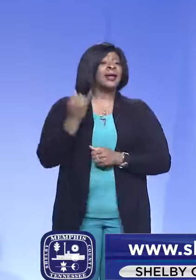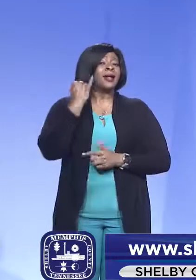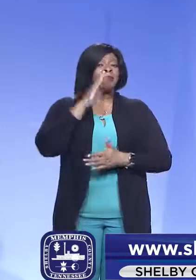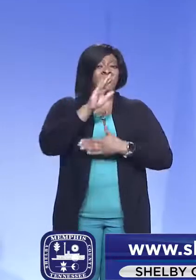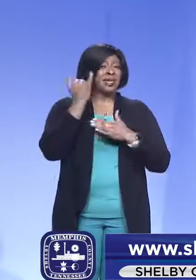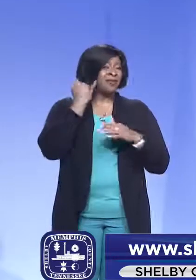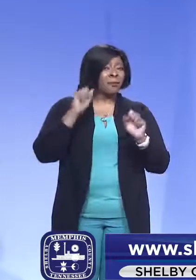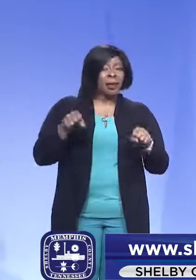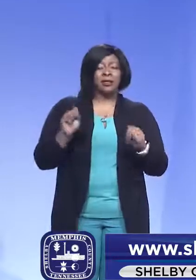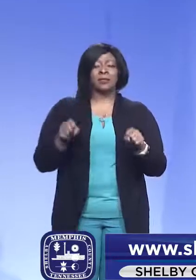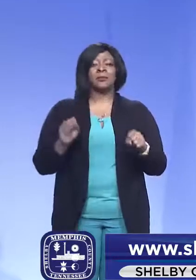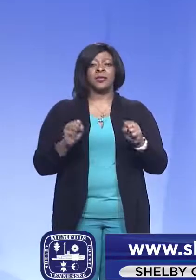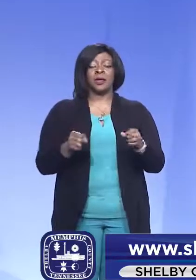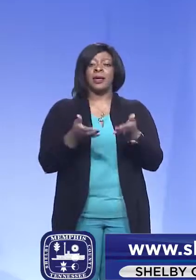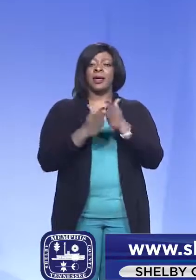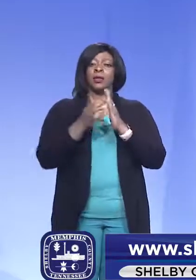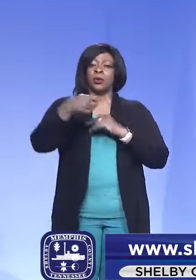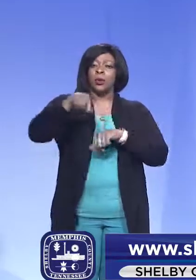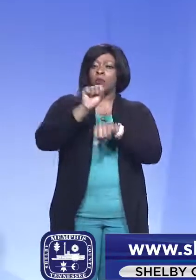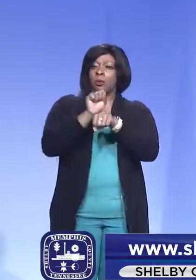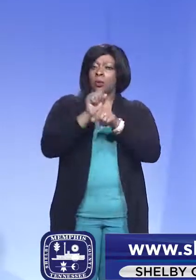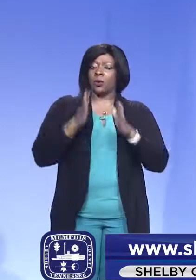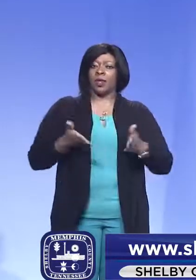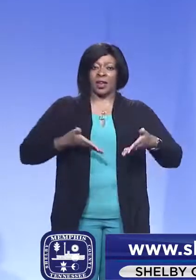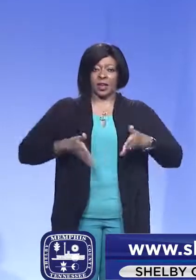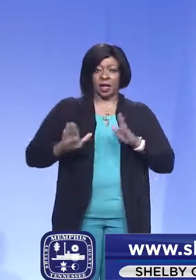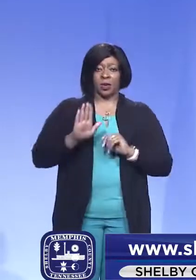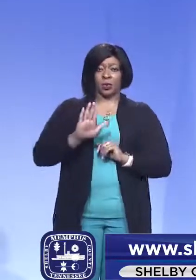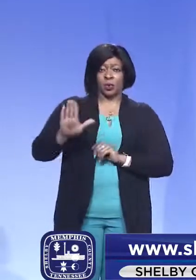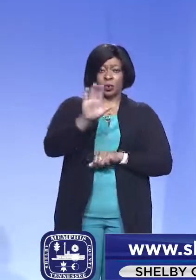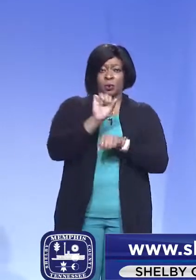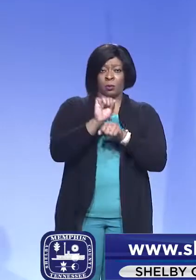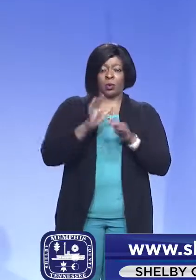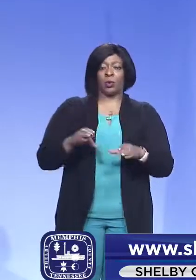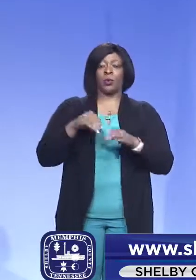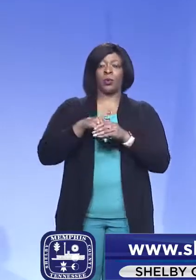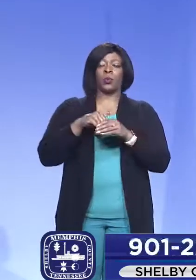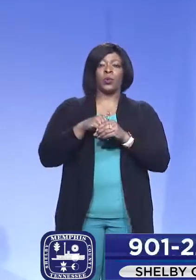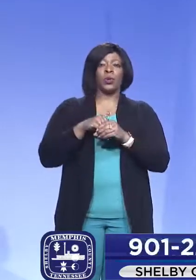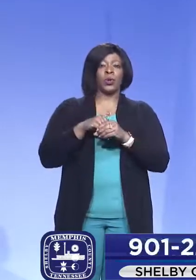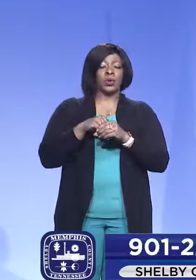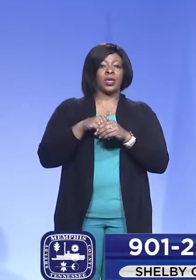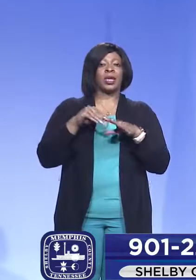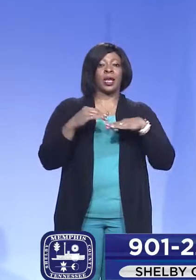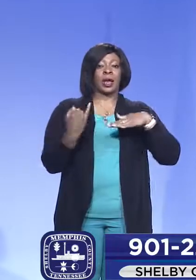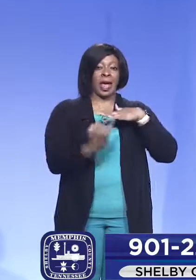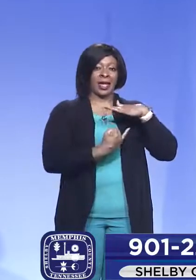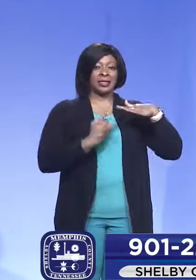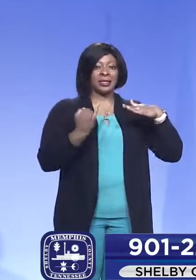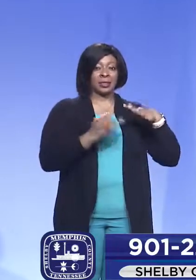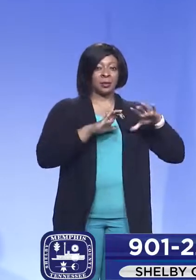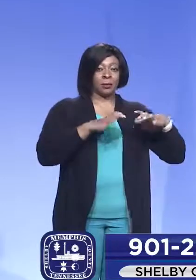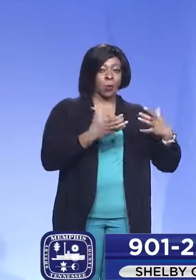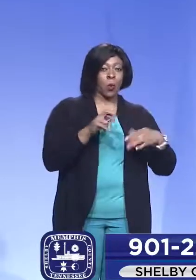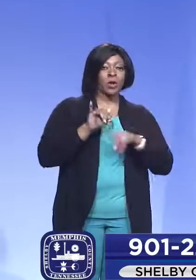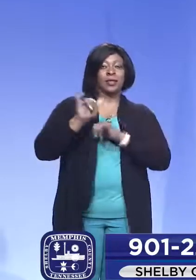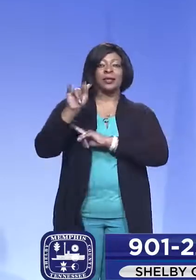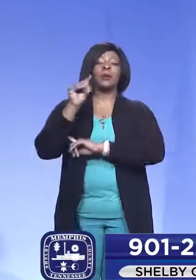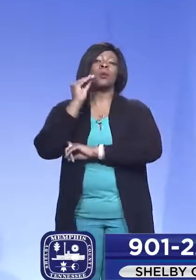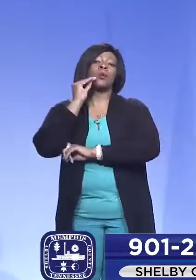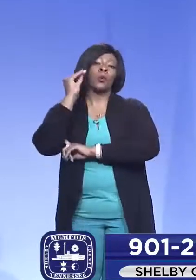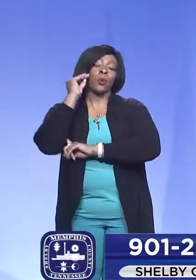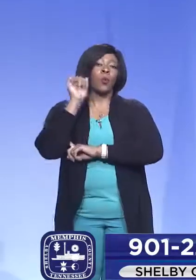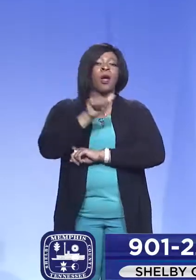all possible, we're asking employers to allow their employees to work in remote areas at home, alternative